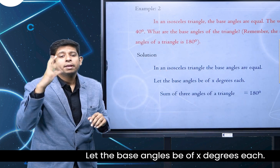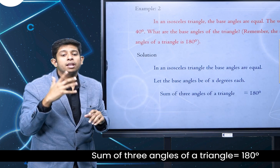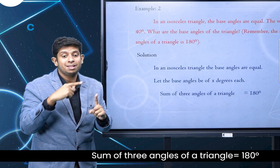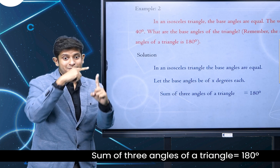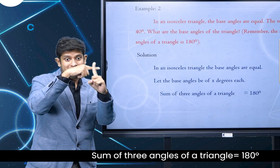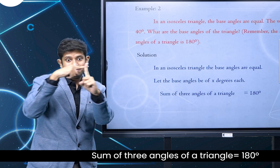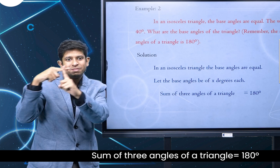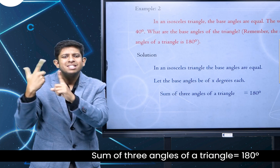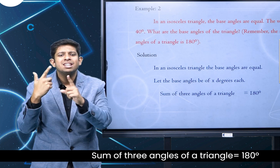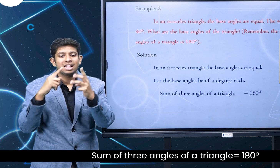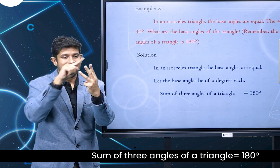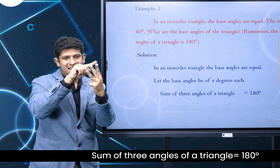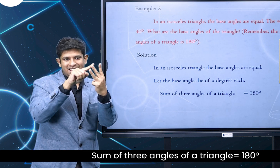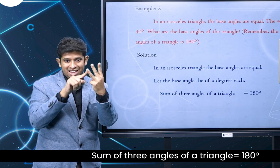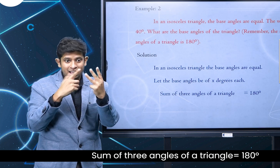Sum of three angles equals to 180 degrees.